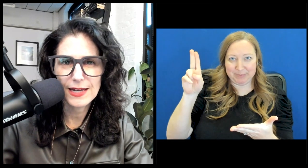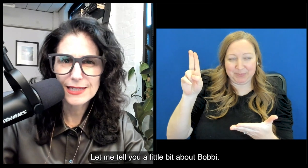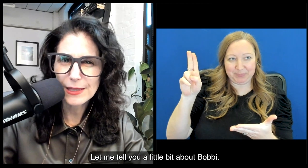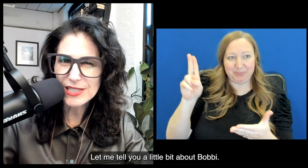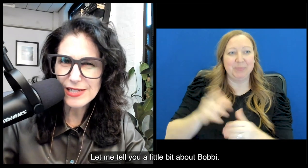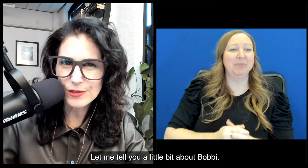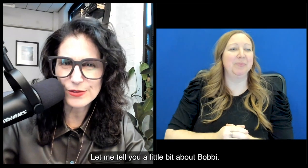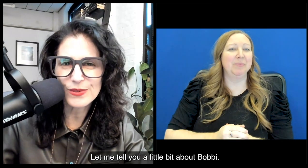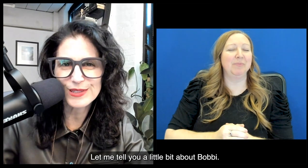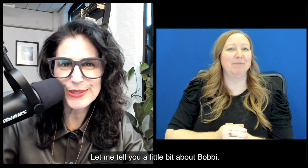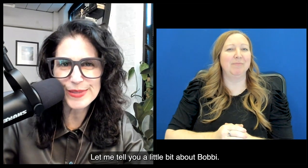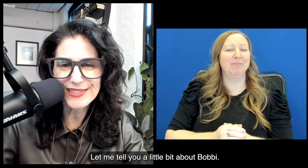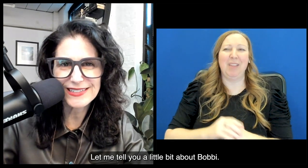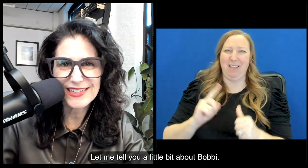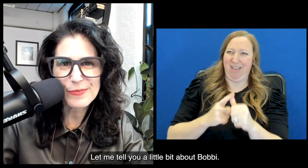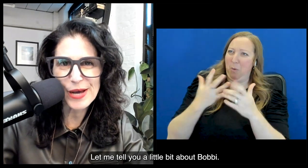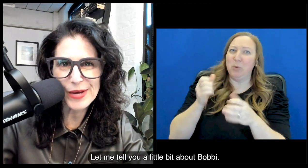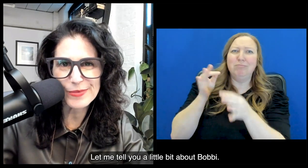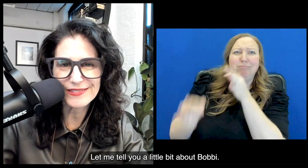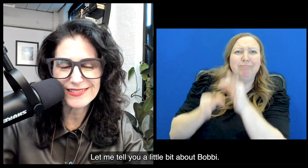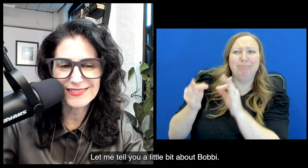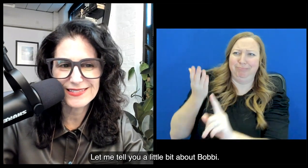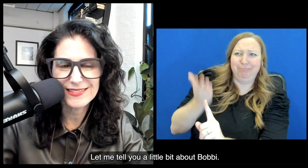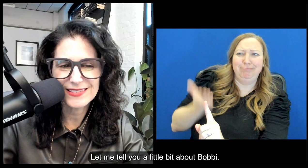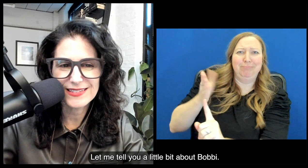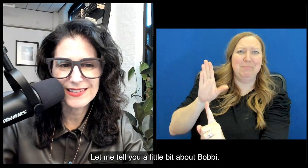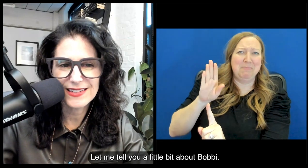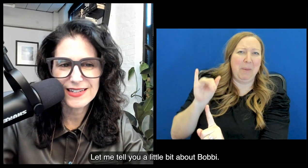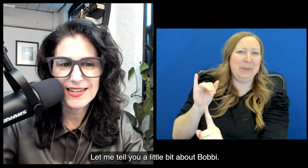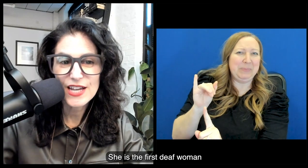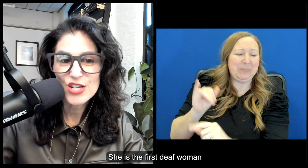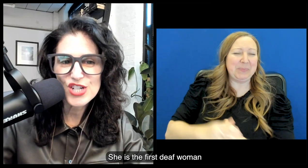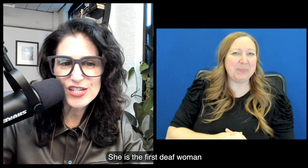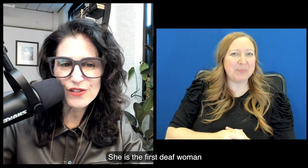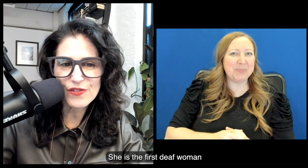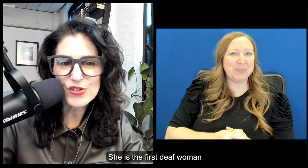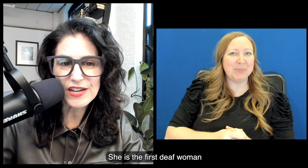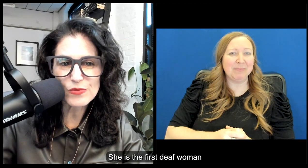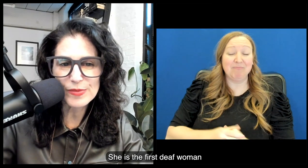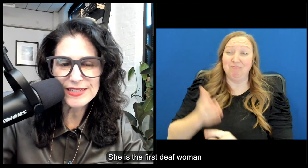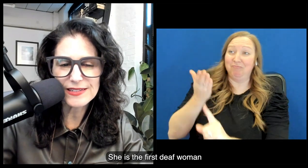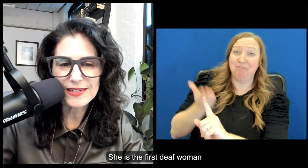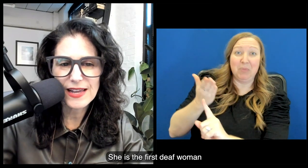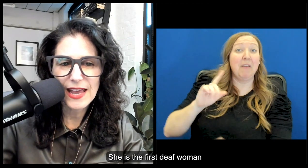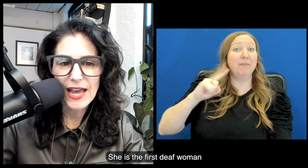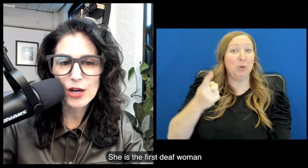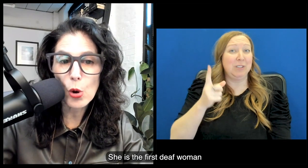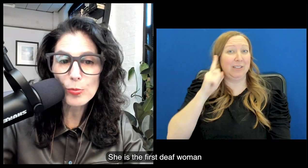Let me tell you a little bit about Bobby. She is the first deaf woman